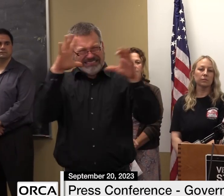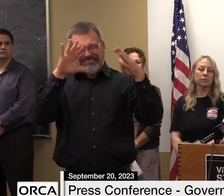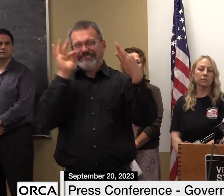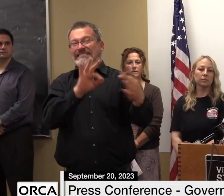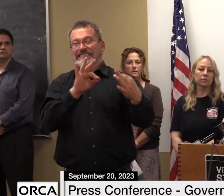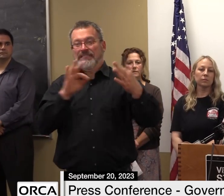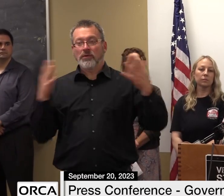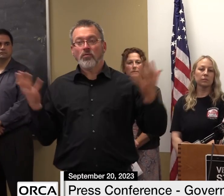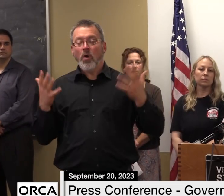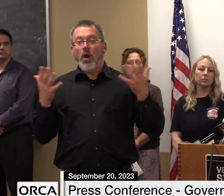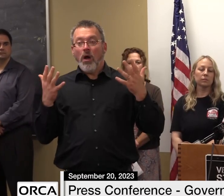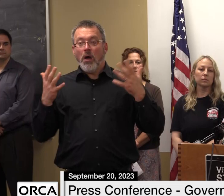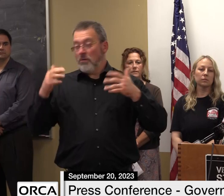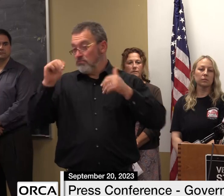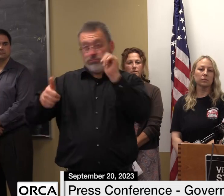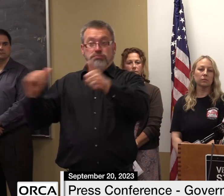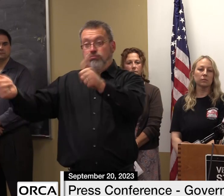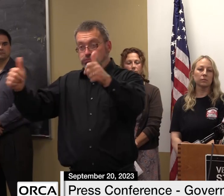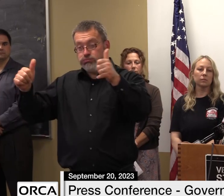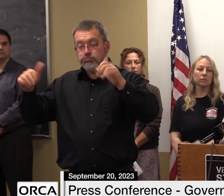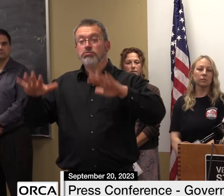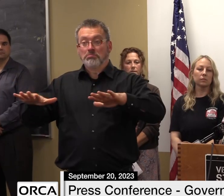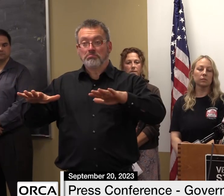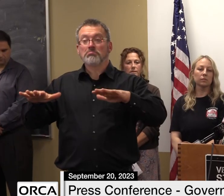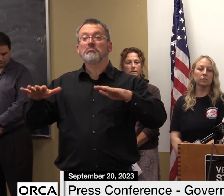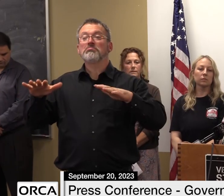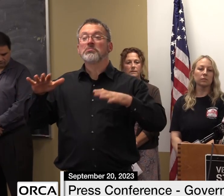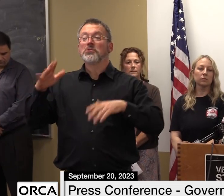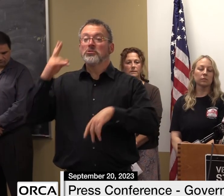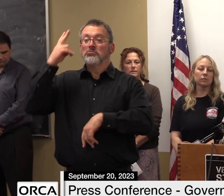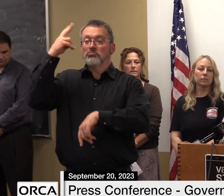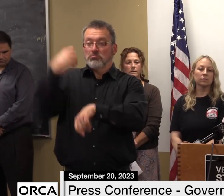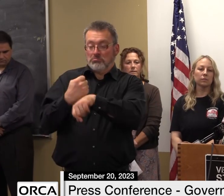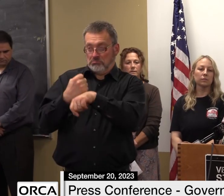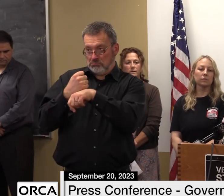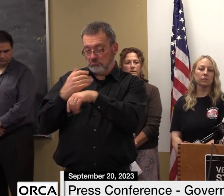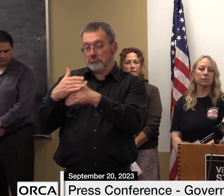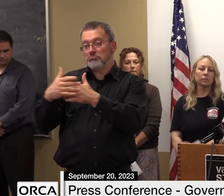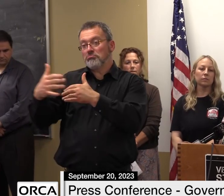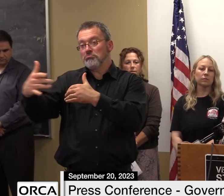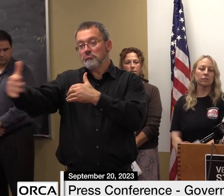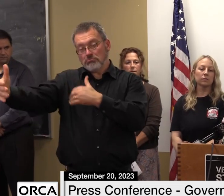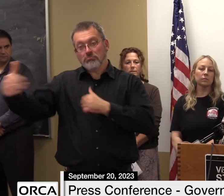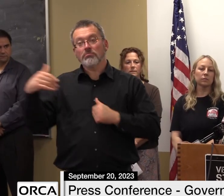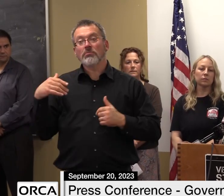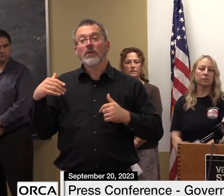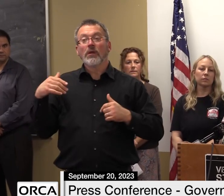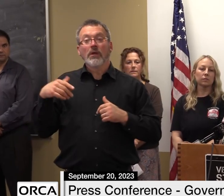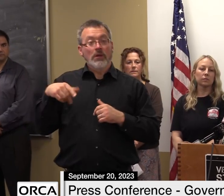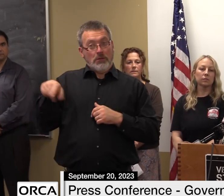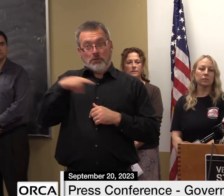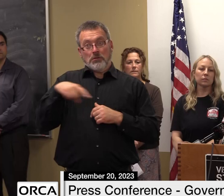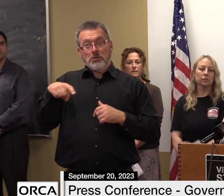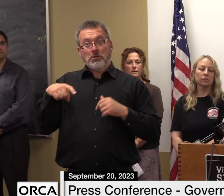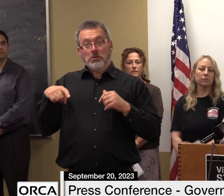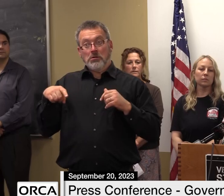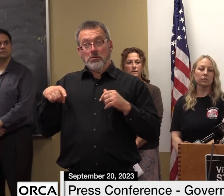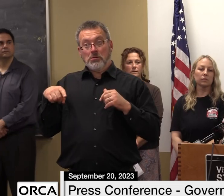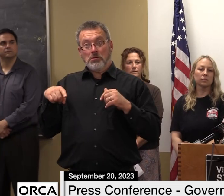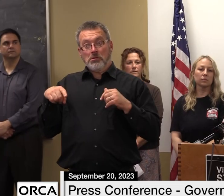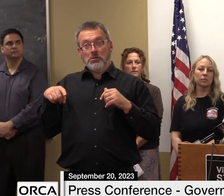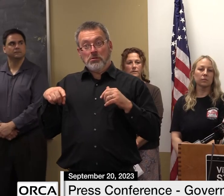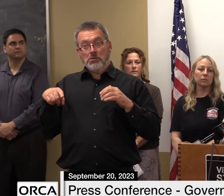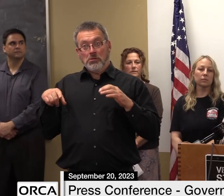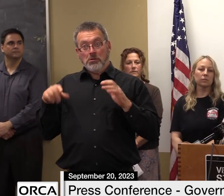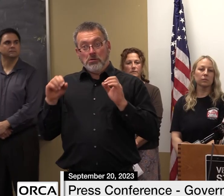this lot, and after 24 months, these folks have an opportunity for FEMA to either donate those